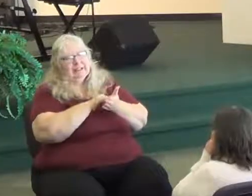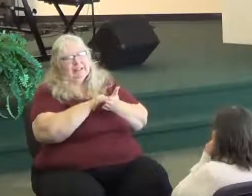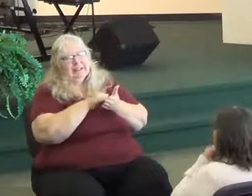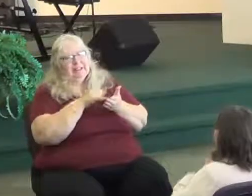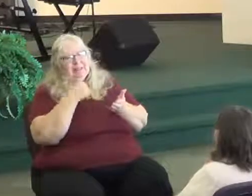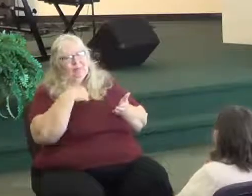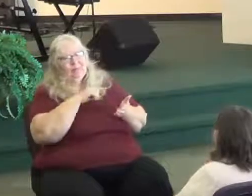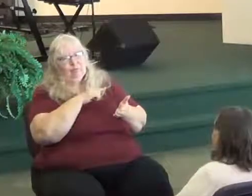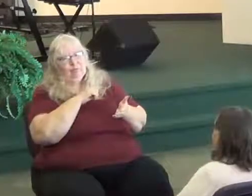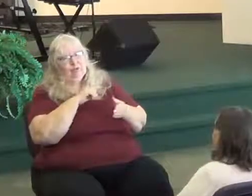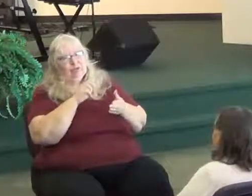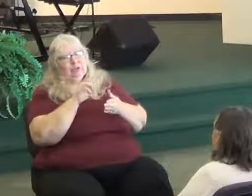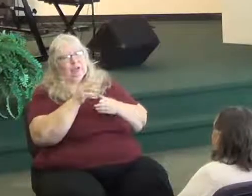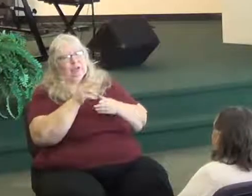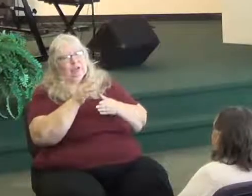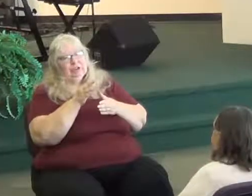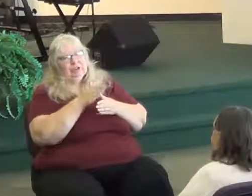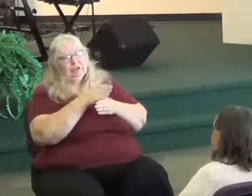others, church.